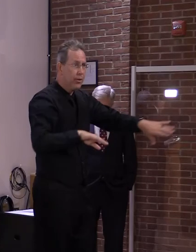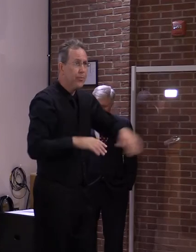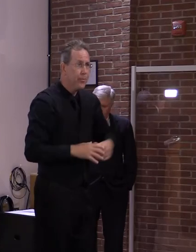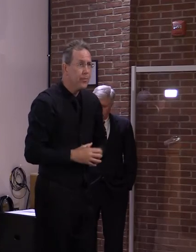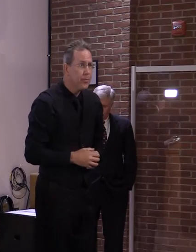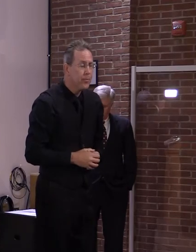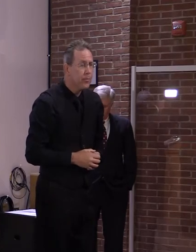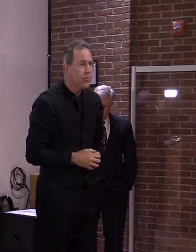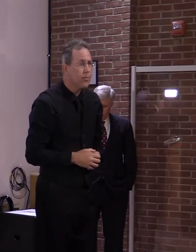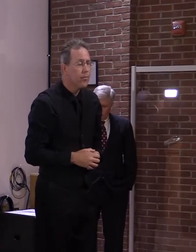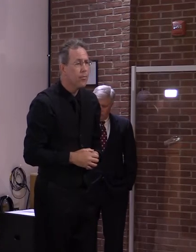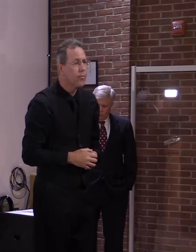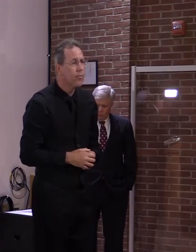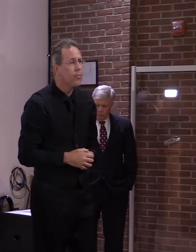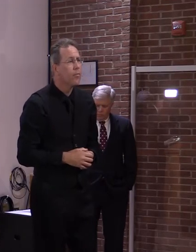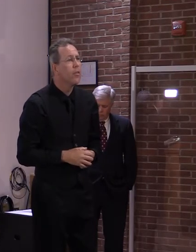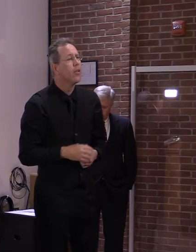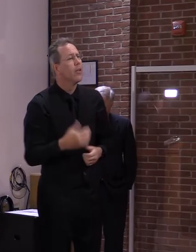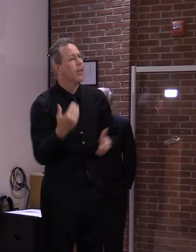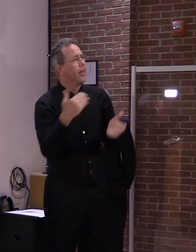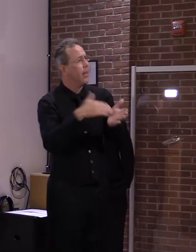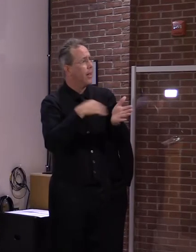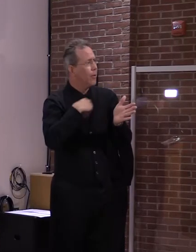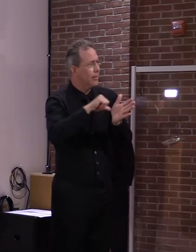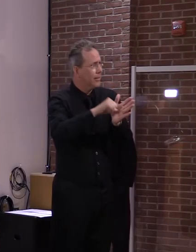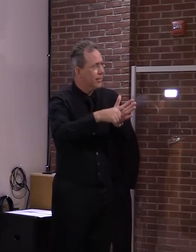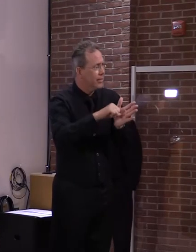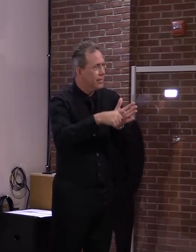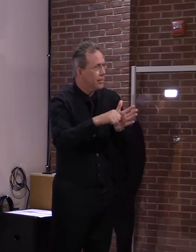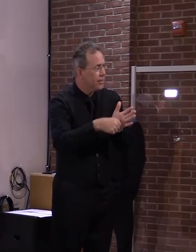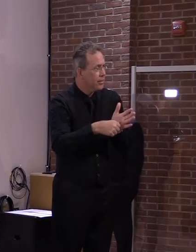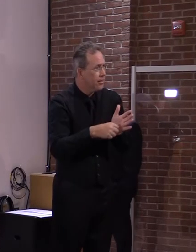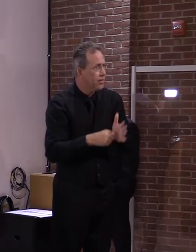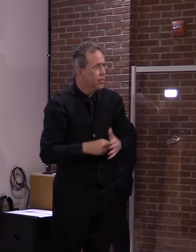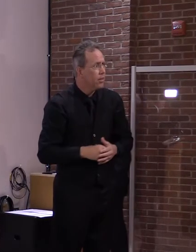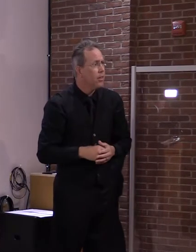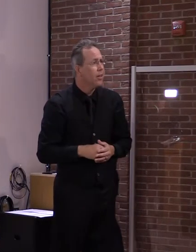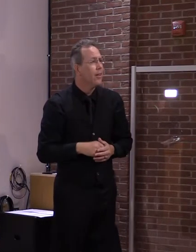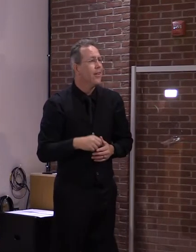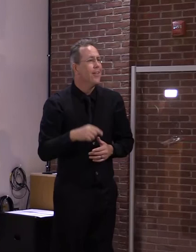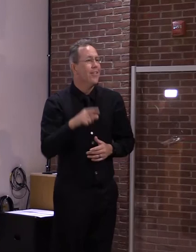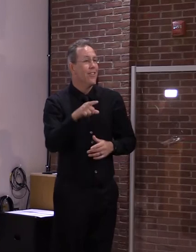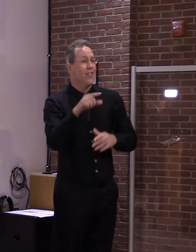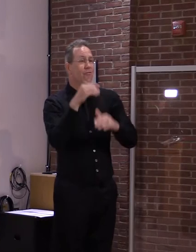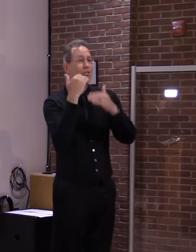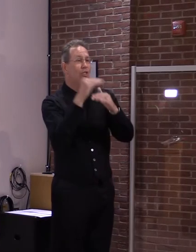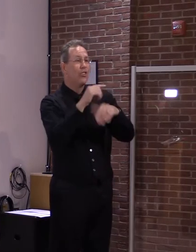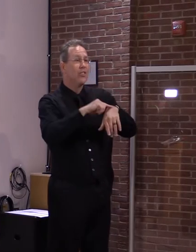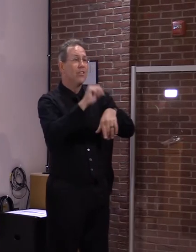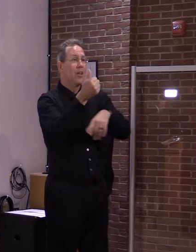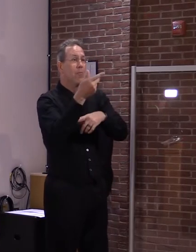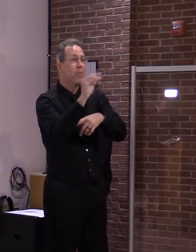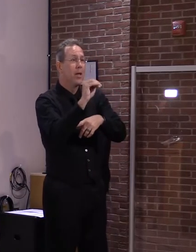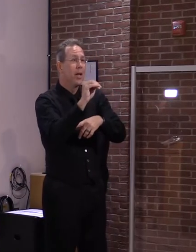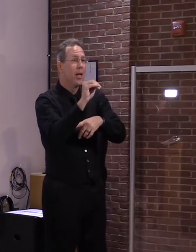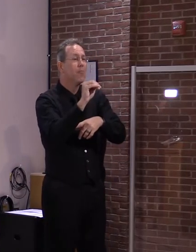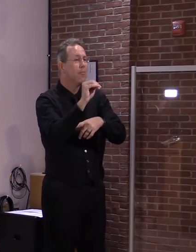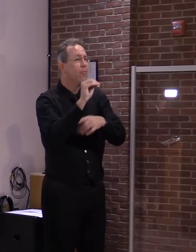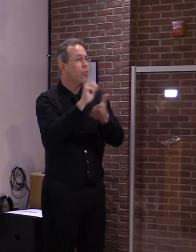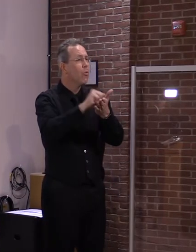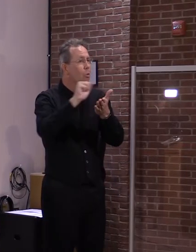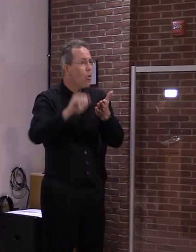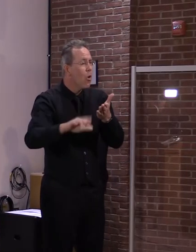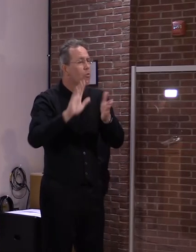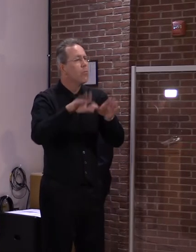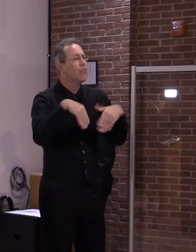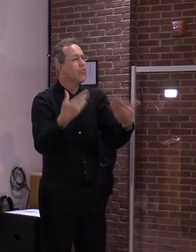vaccinated. But again, these will all be relaxed or sunset when we do hit that 80% goal that the governor's been talking